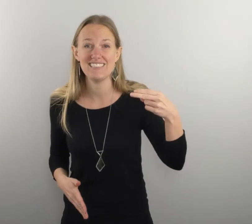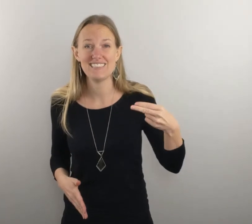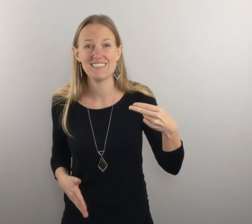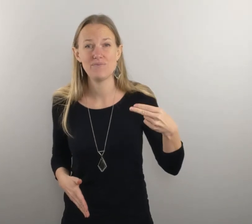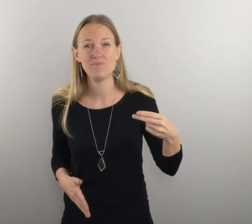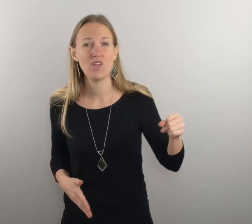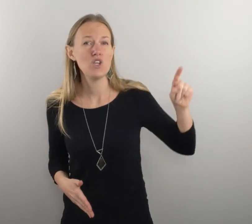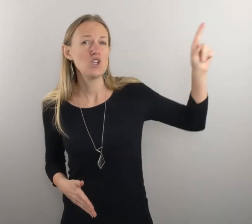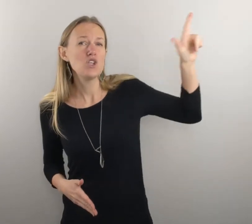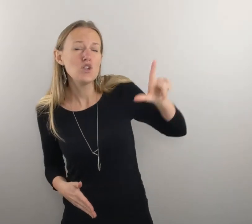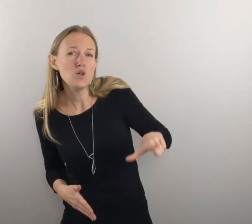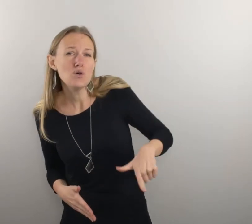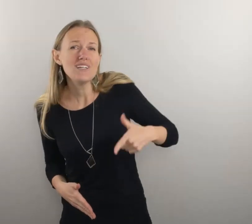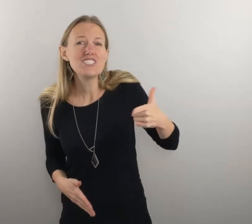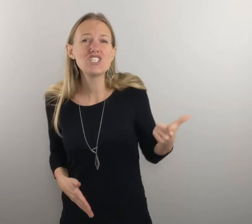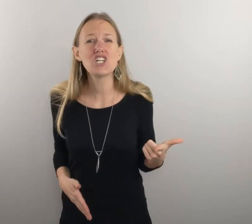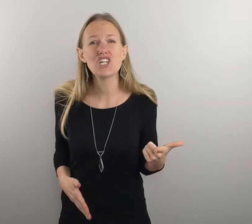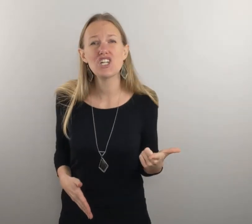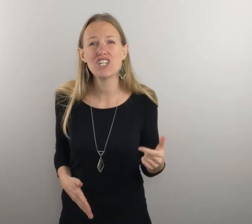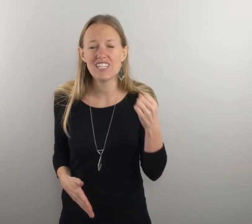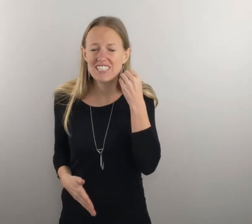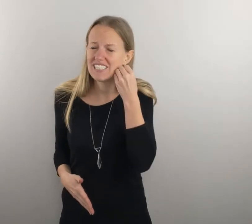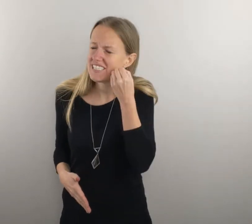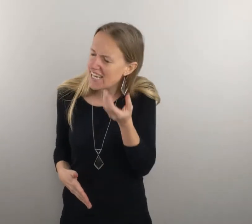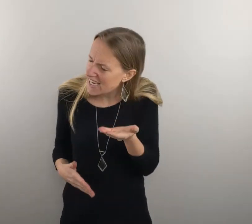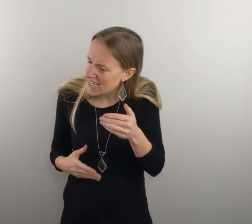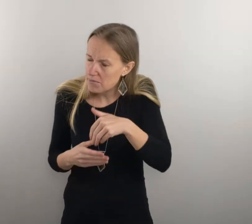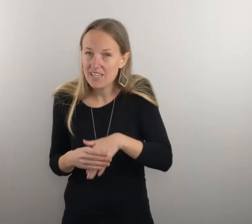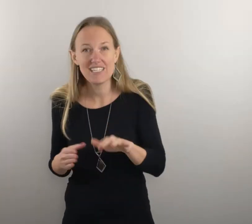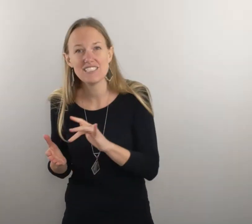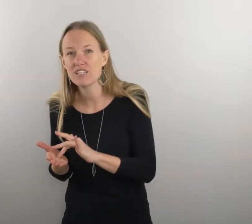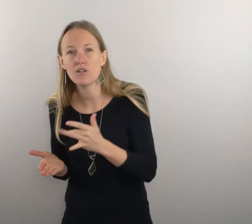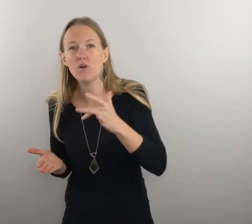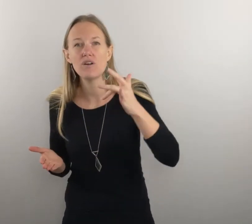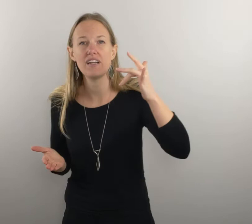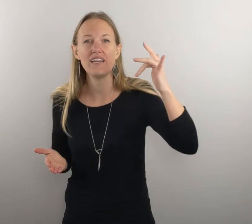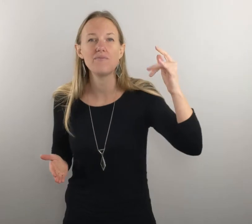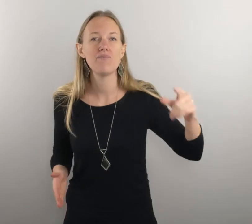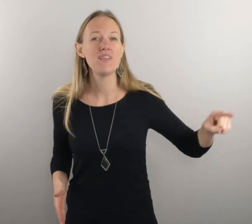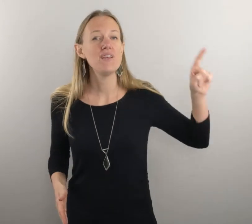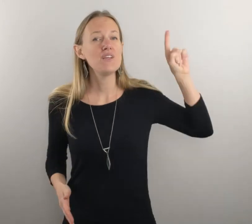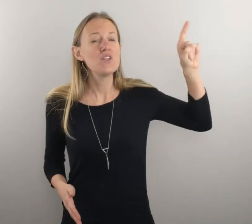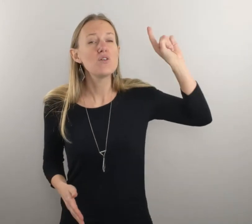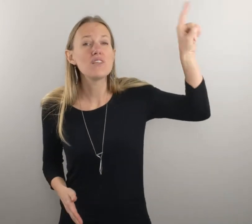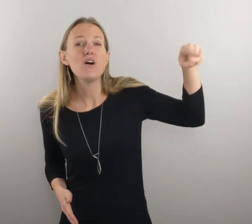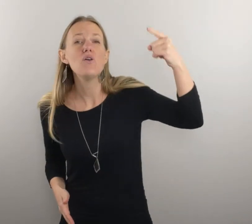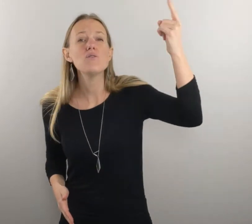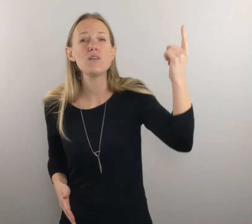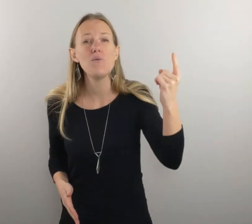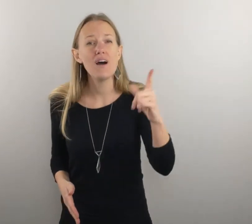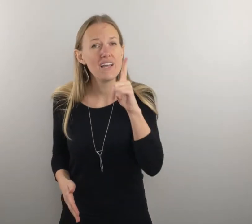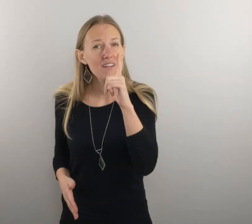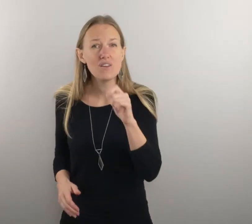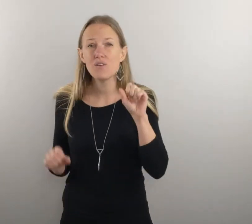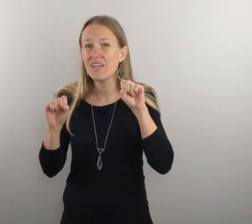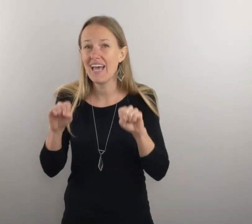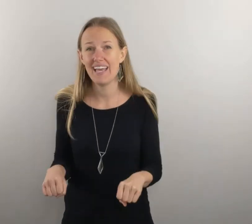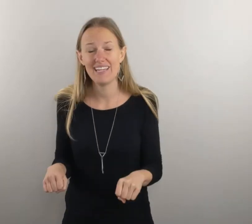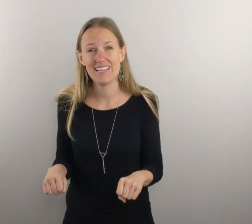ashes. You turn shame into glory. You're the only one who can. And then